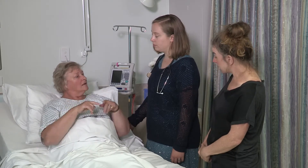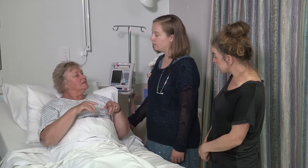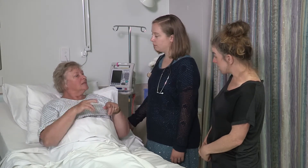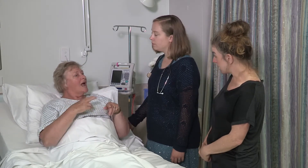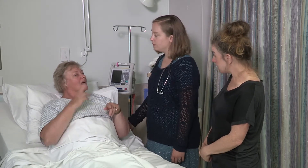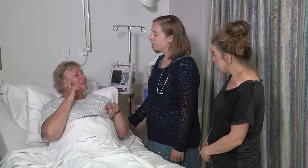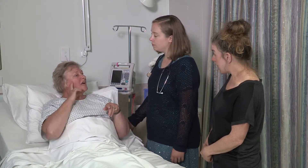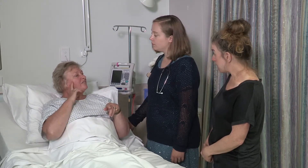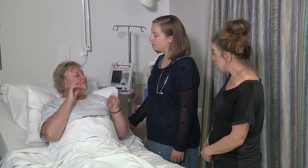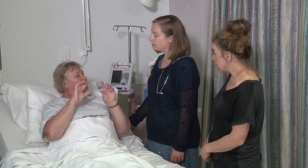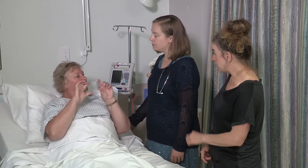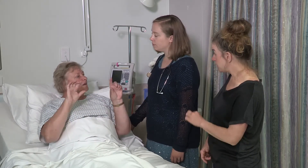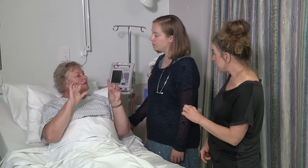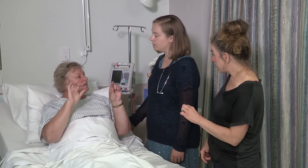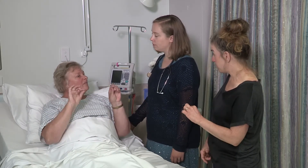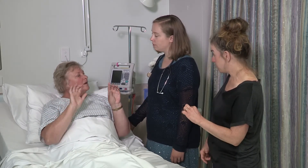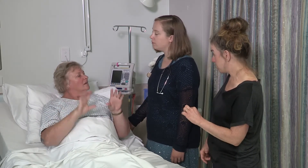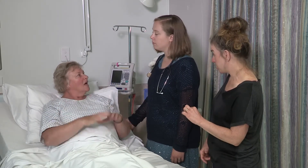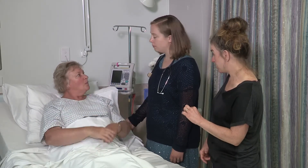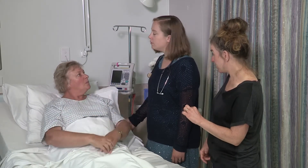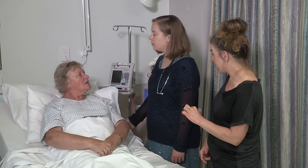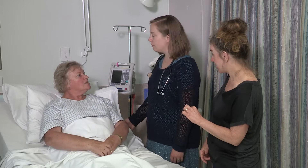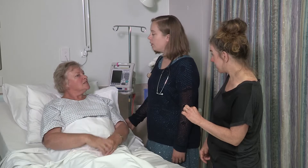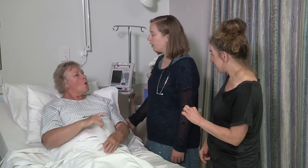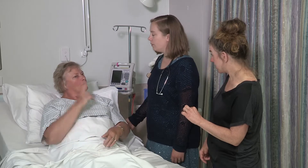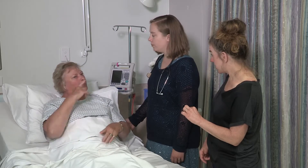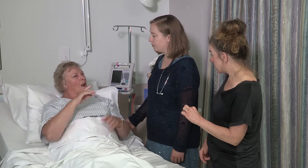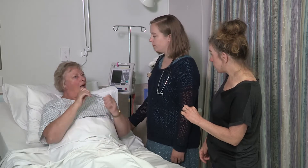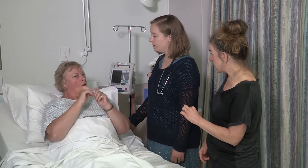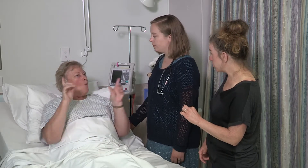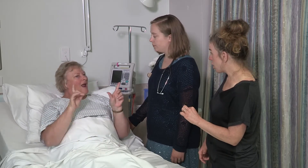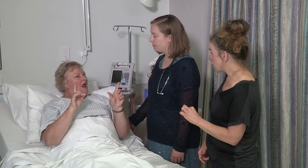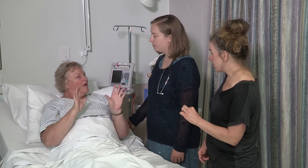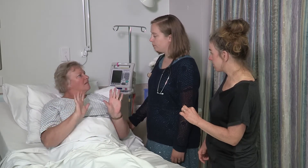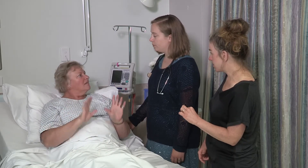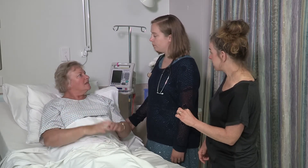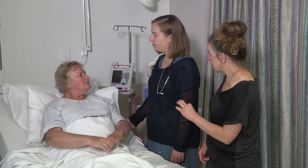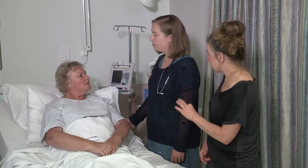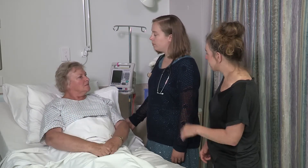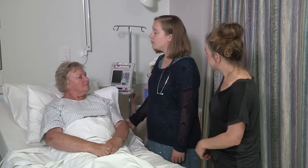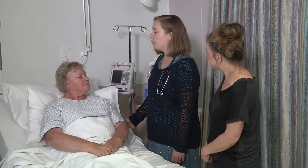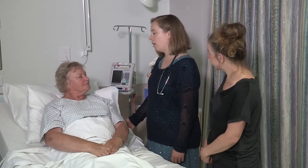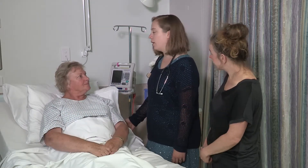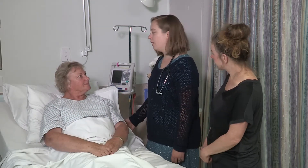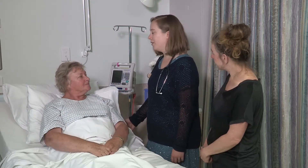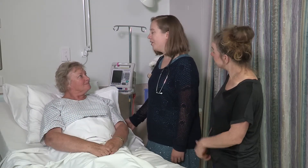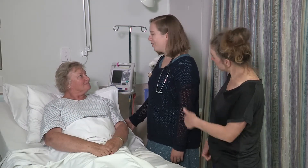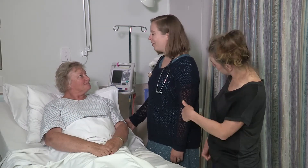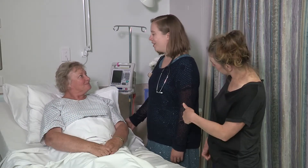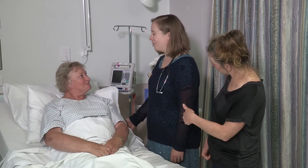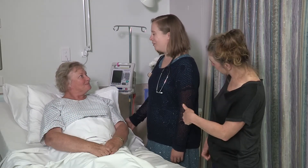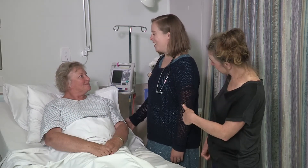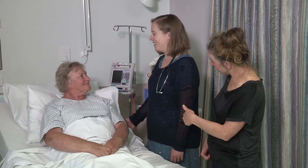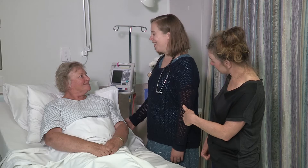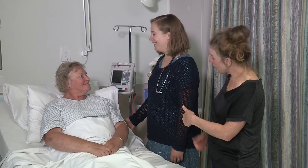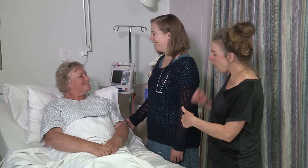Yeah, I'd like a sign, and the word deaf on it would be good. Yeah. Okay. So people know that I'm deaf. Yeah. Okay.